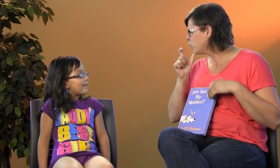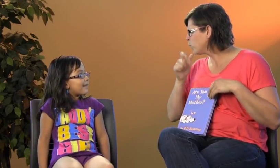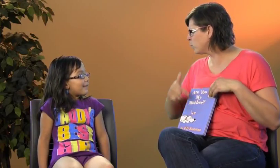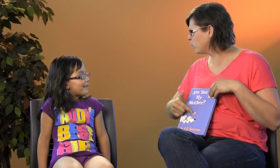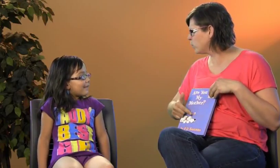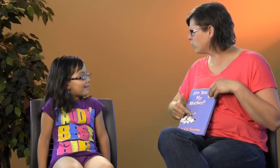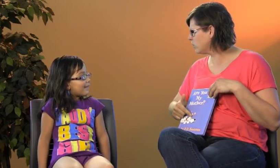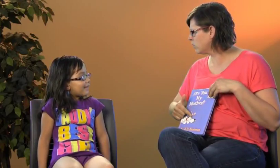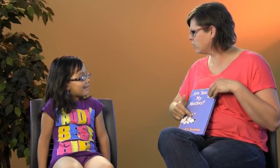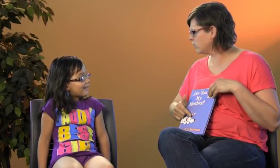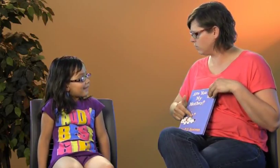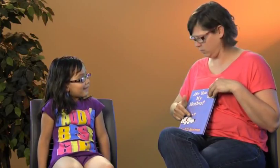Who's the baby bird's mom?